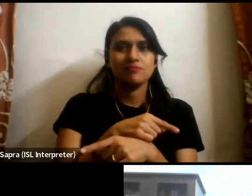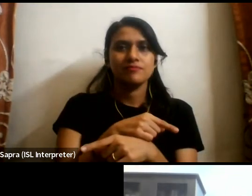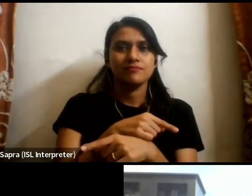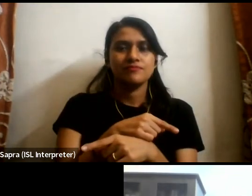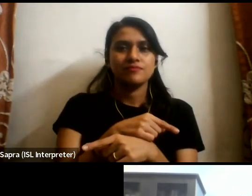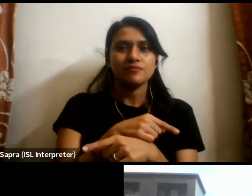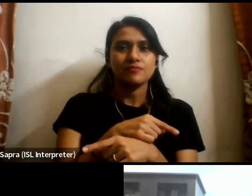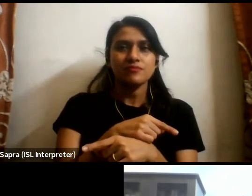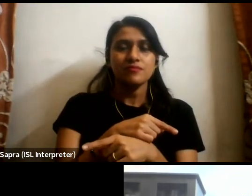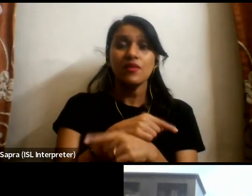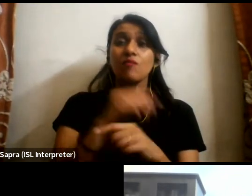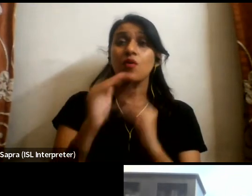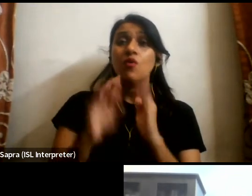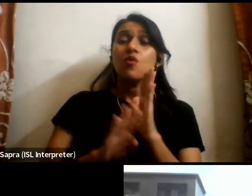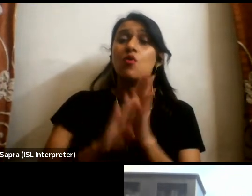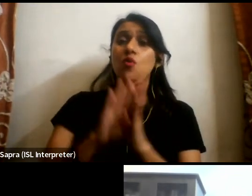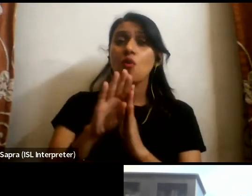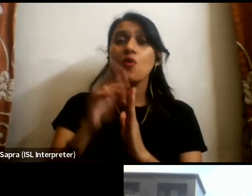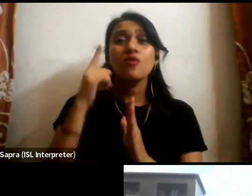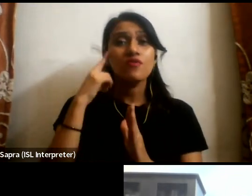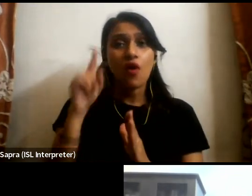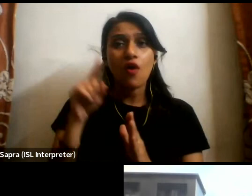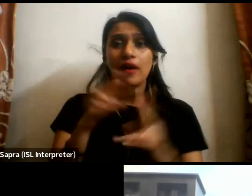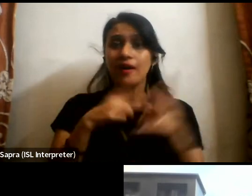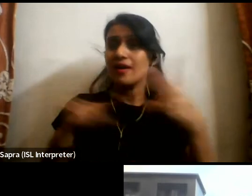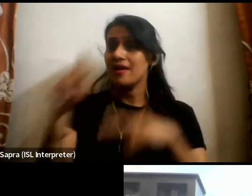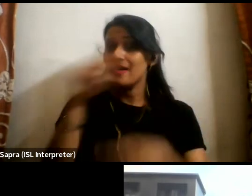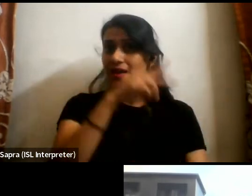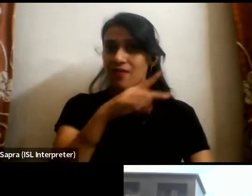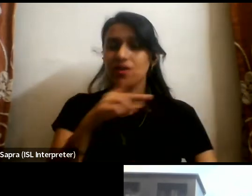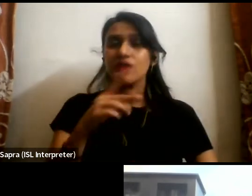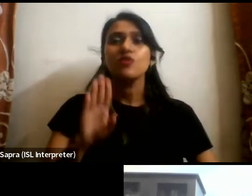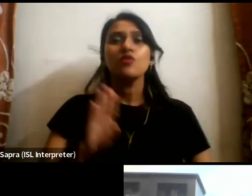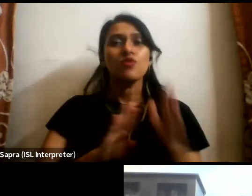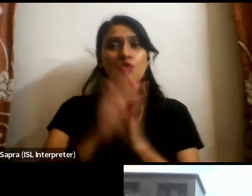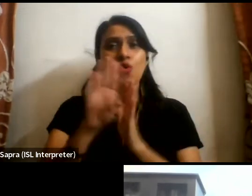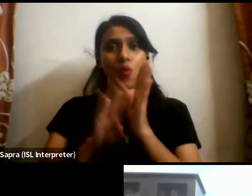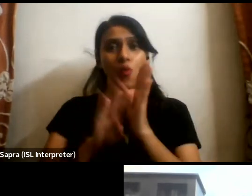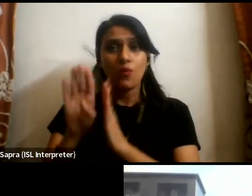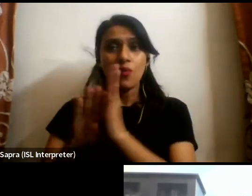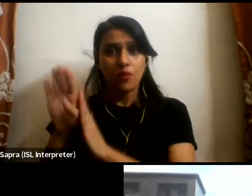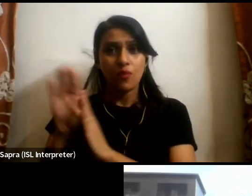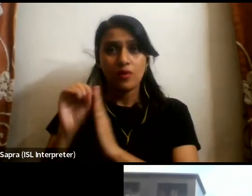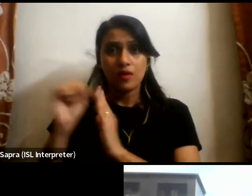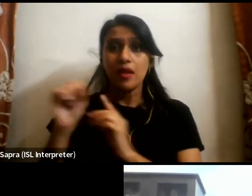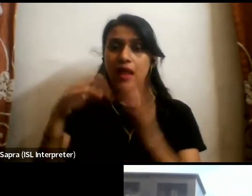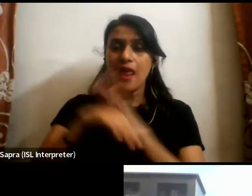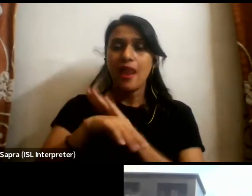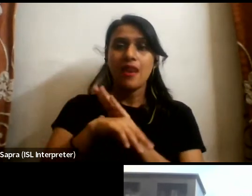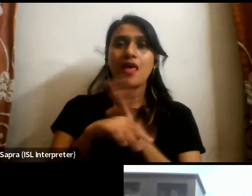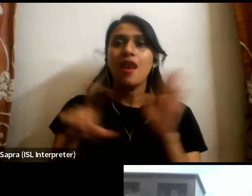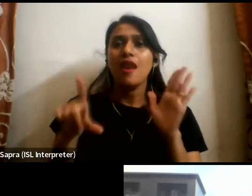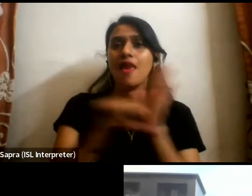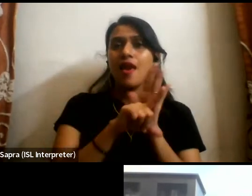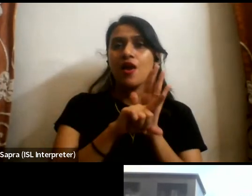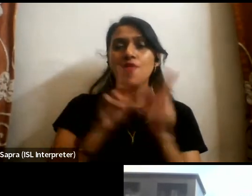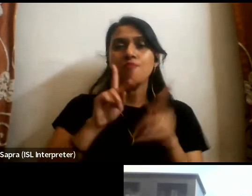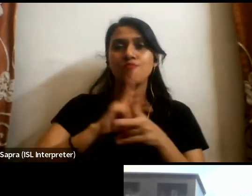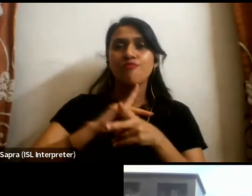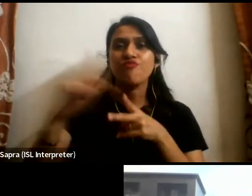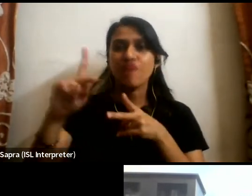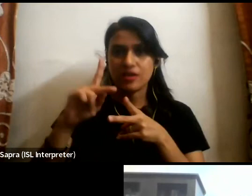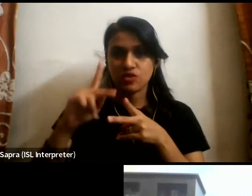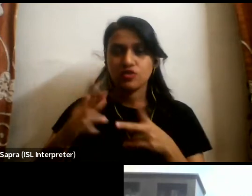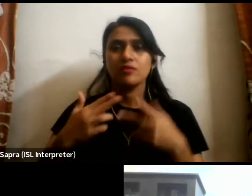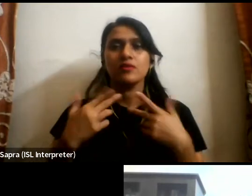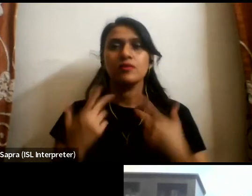pace with the growth of the diversity, growth in diversity of the legal profession from where judges are